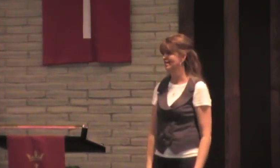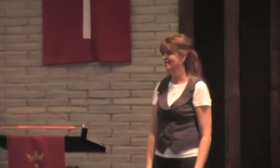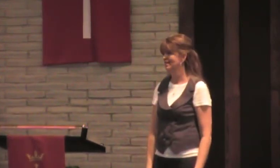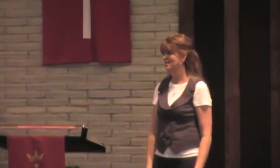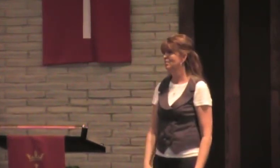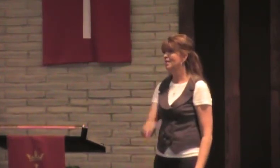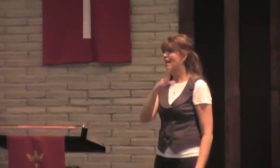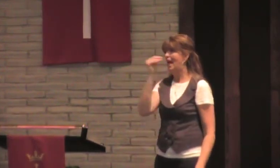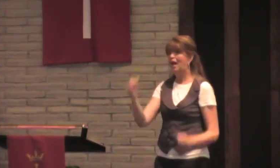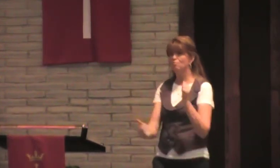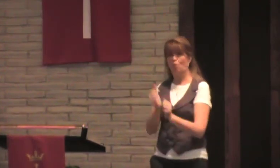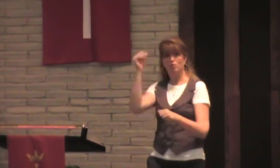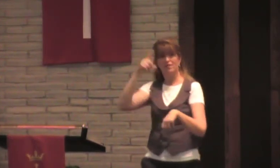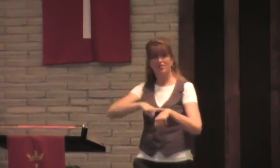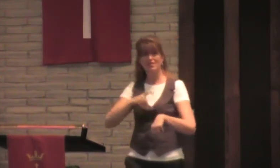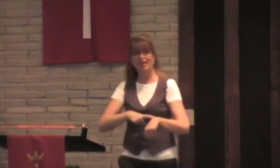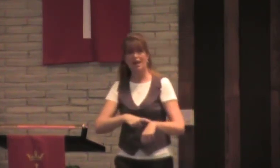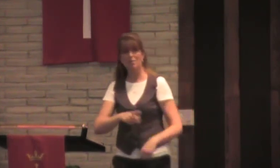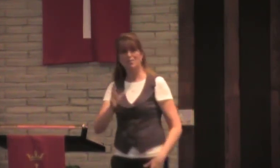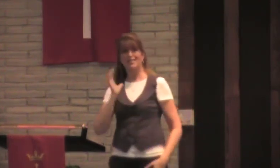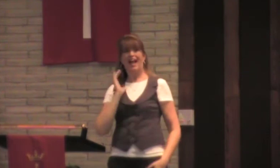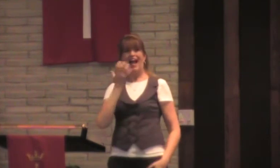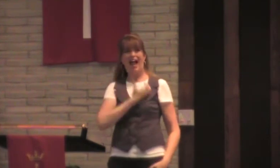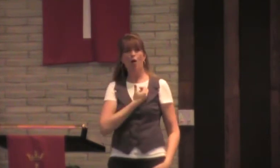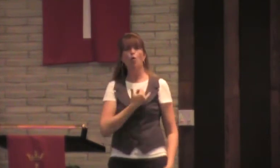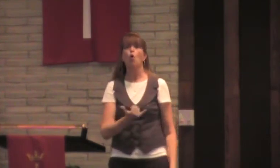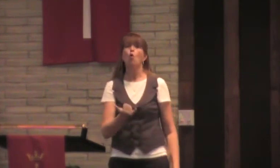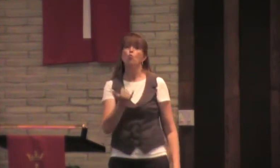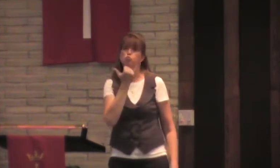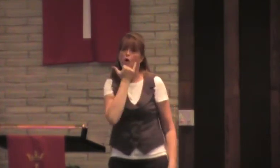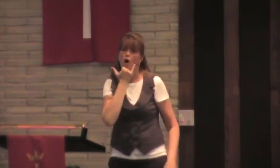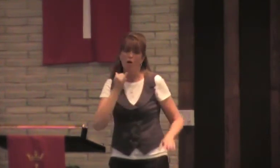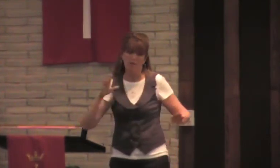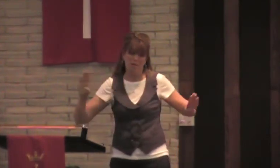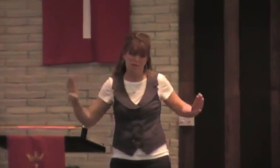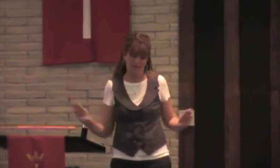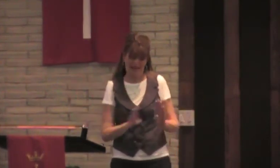and his decisions. And most of the time,